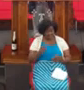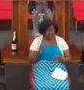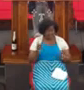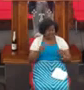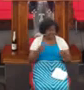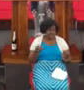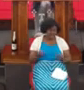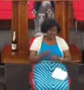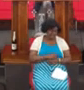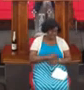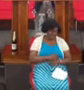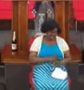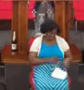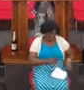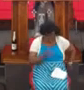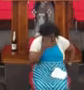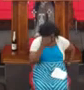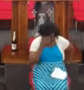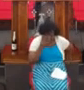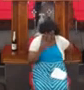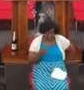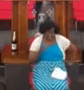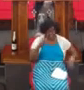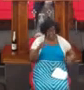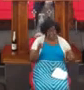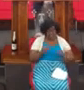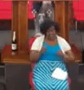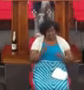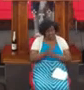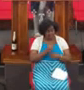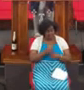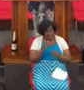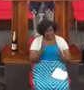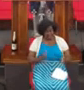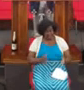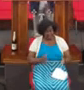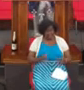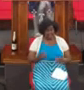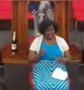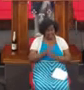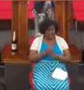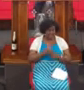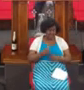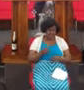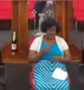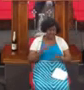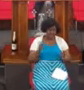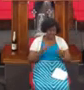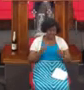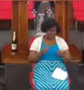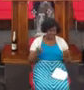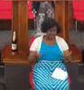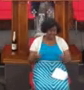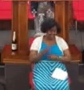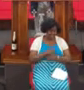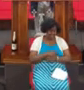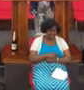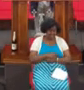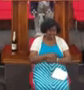today. You know, Jesus is a troublemaker. Oh, he can stir something today. He can do something